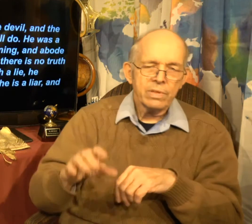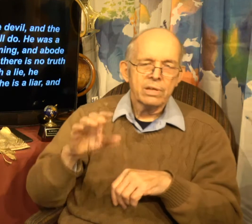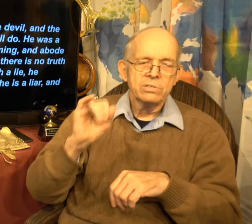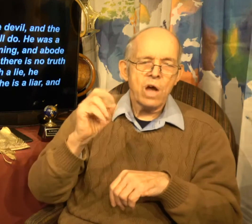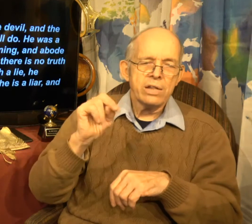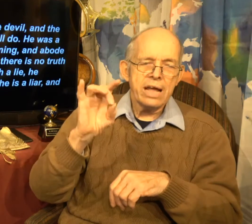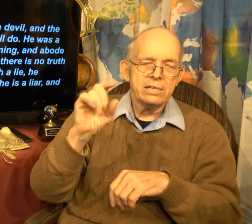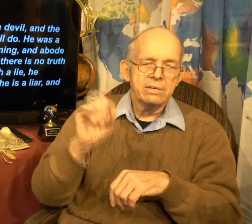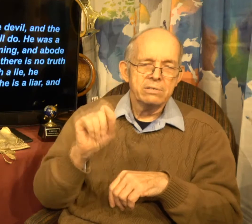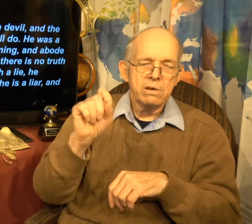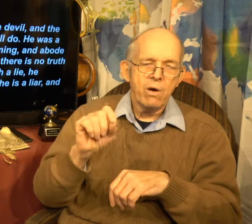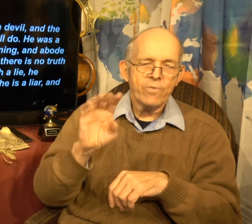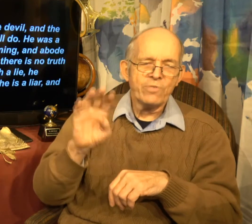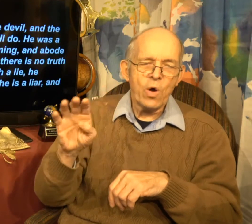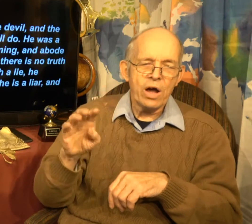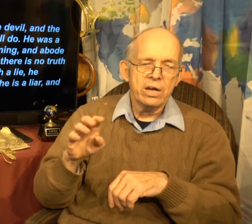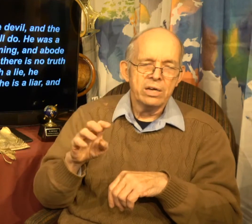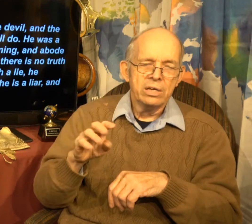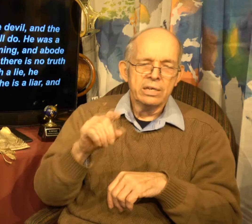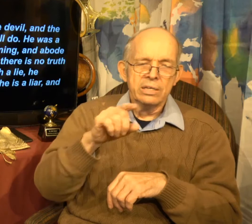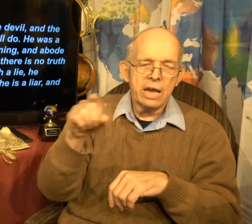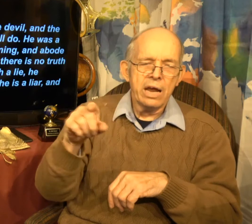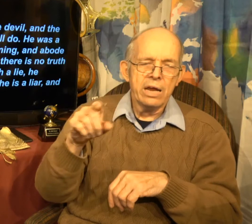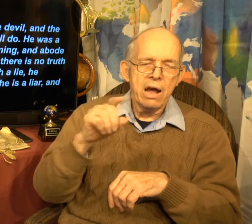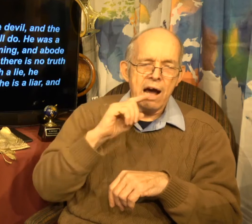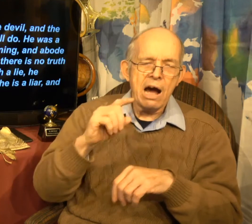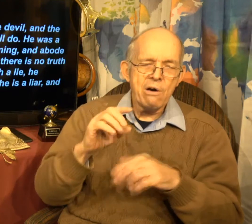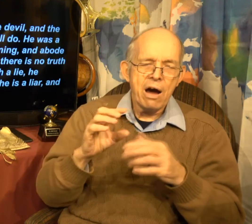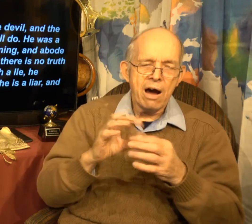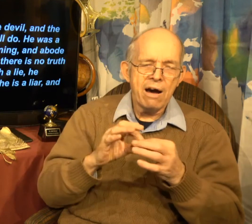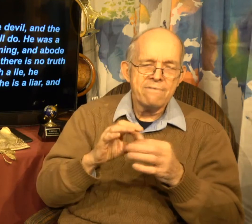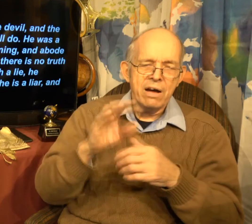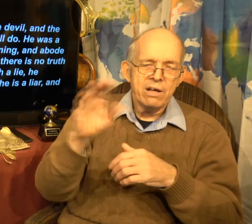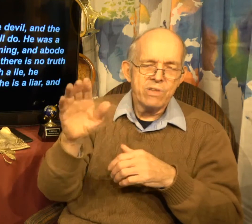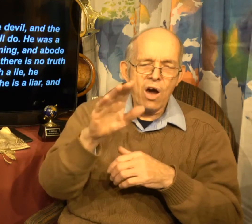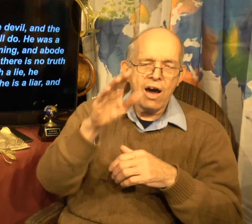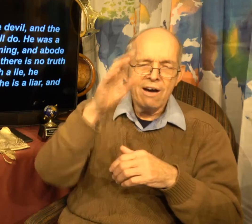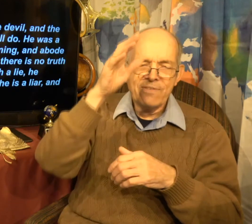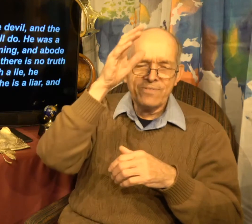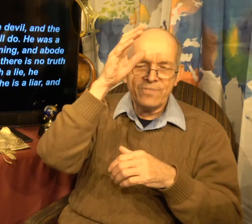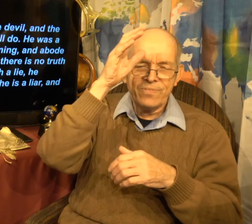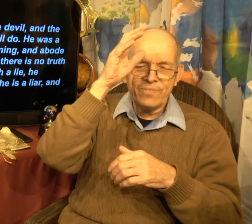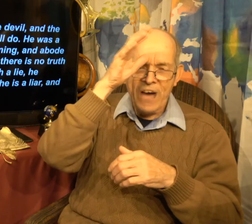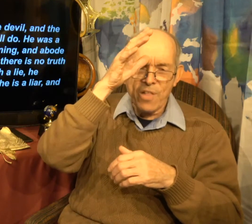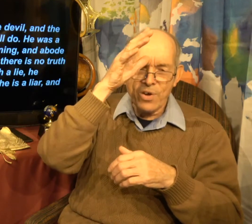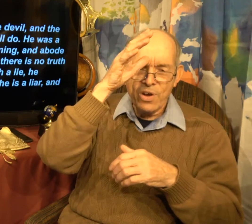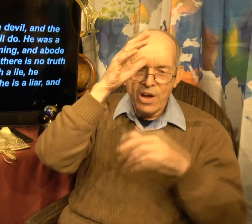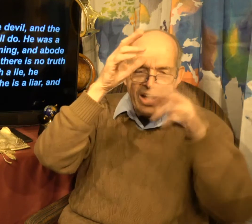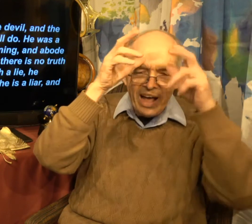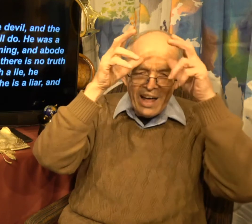Indeed! God 8:44. Ye are of your father,